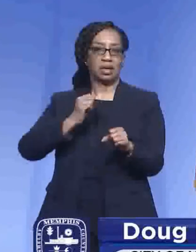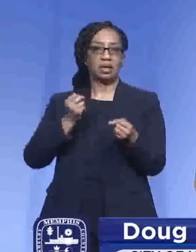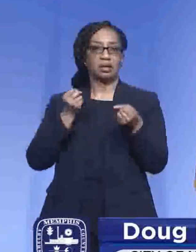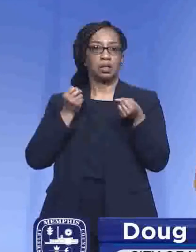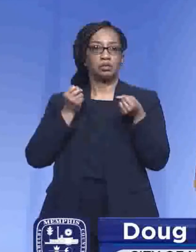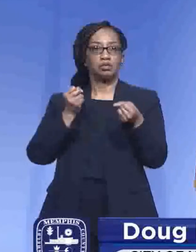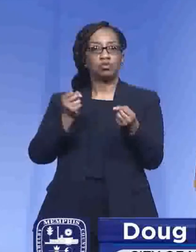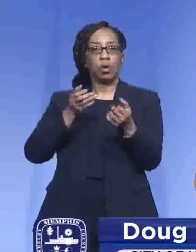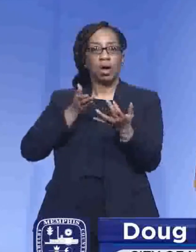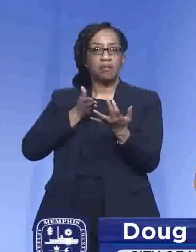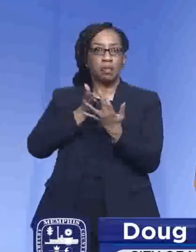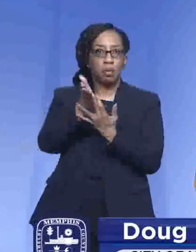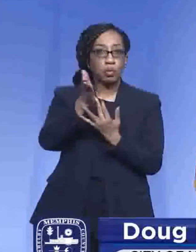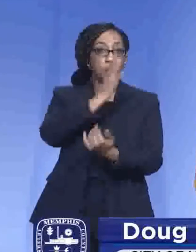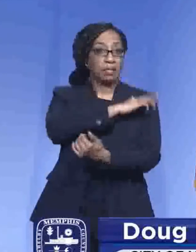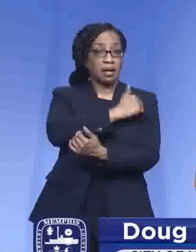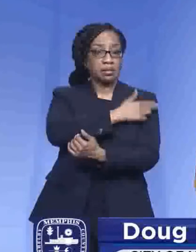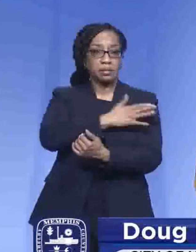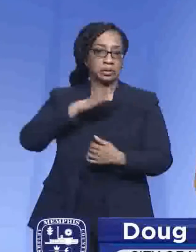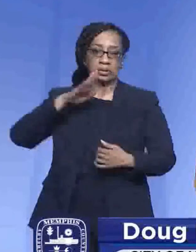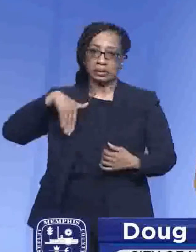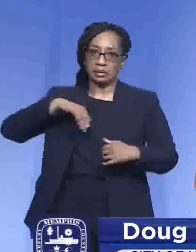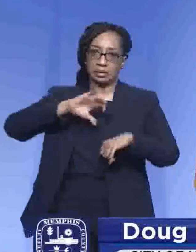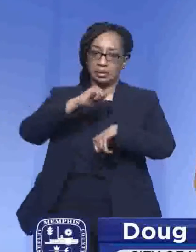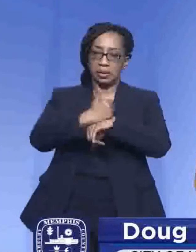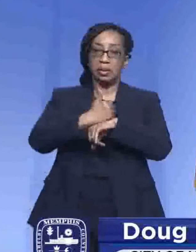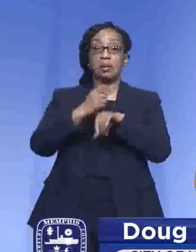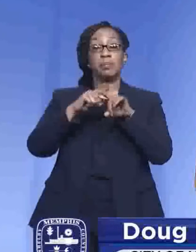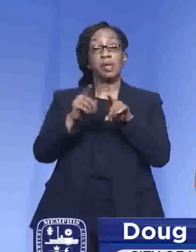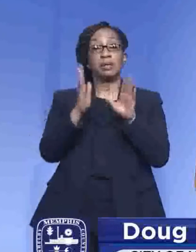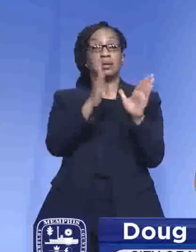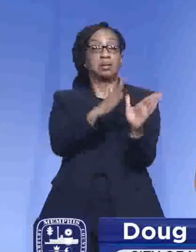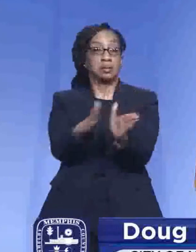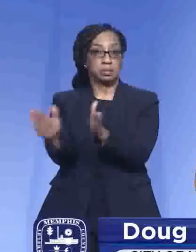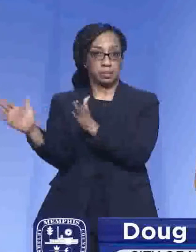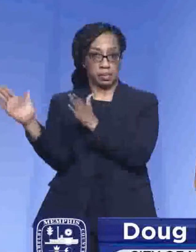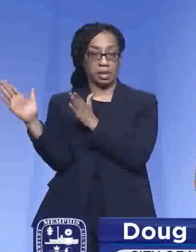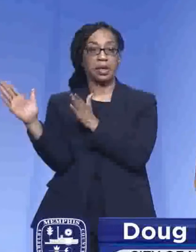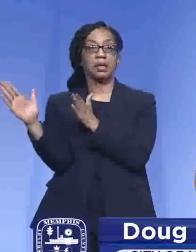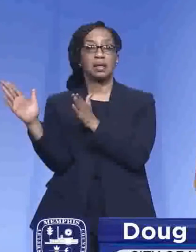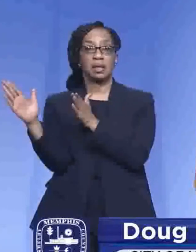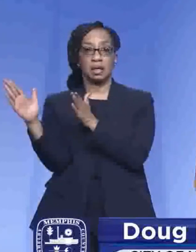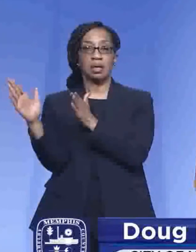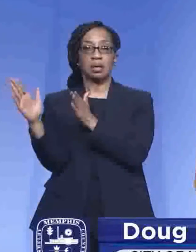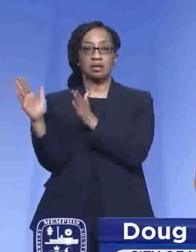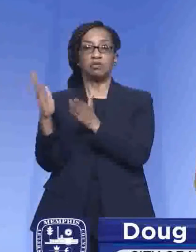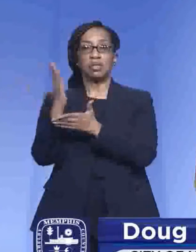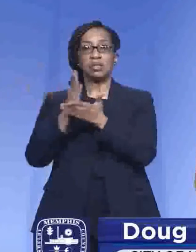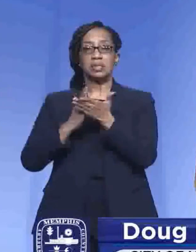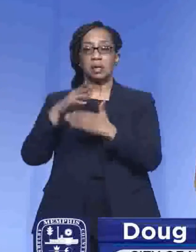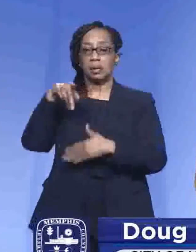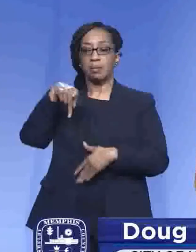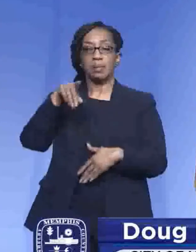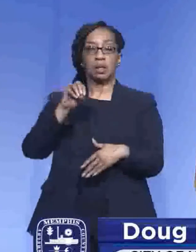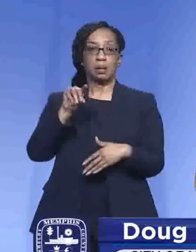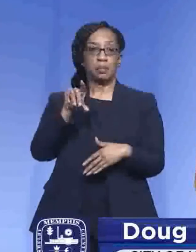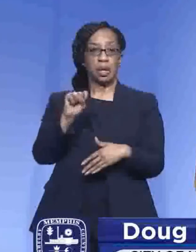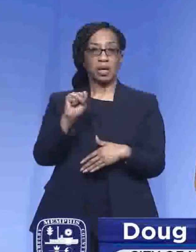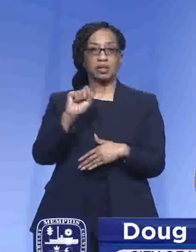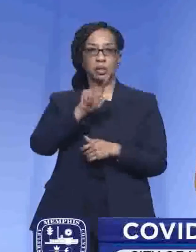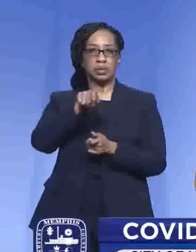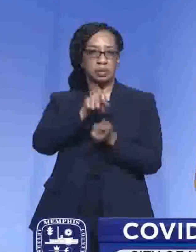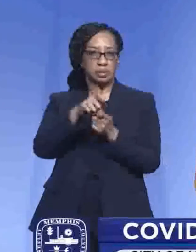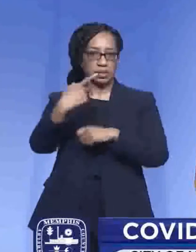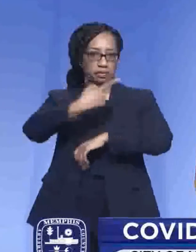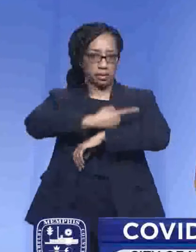points of delivery at the hospitals, but we do know there is planning for some high-volume pods on certain days. So we